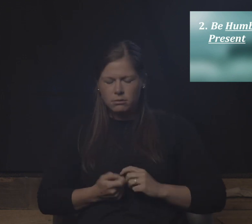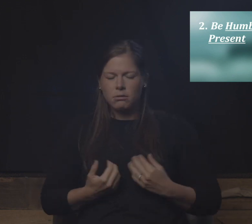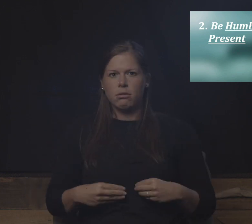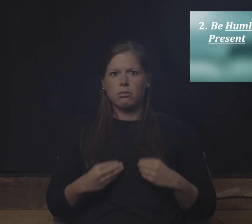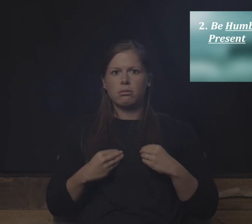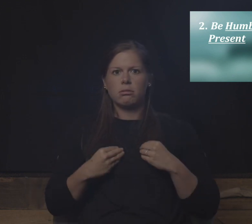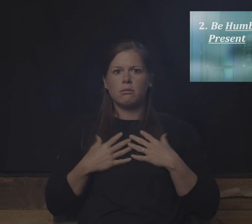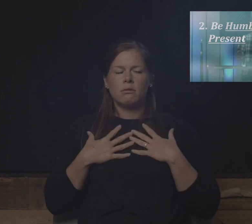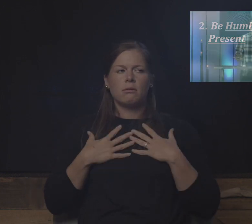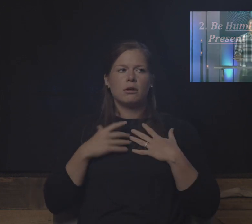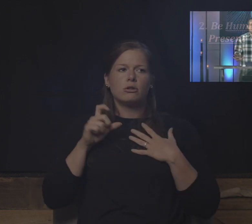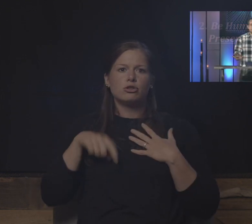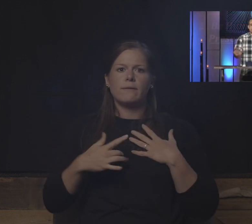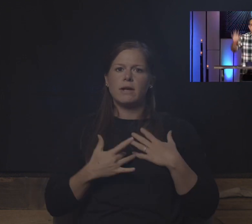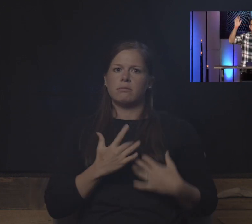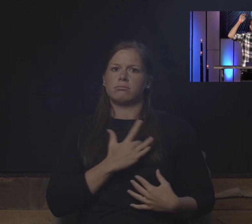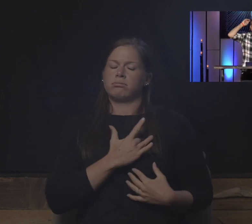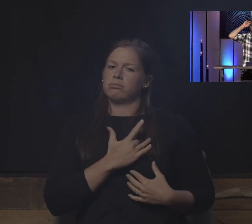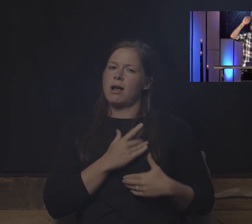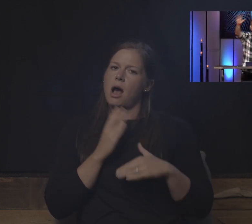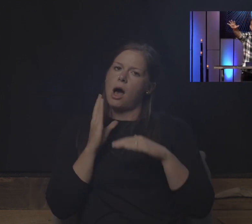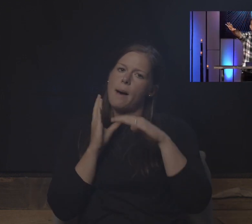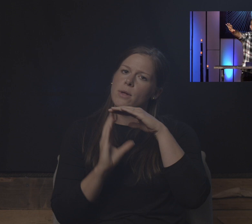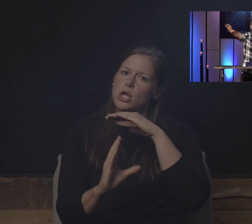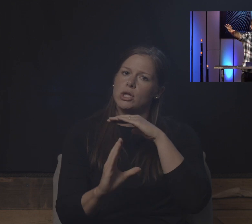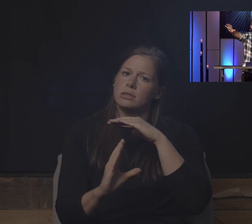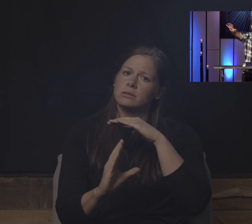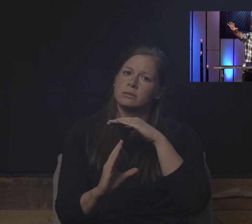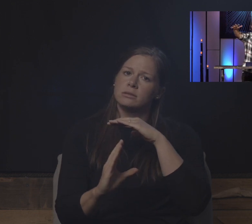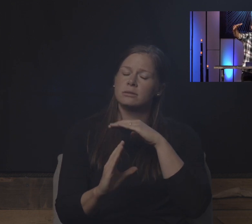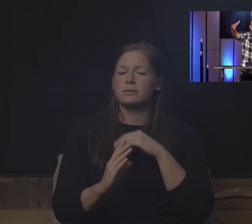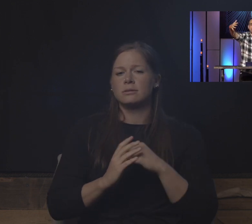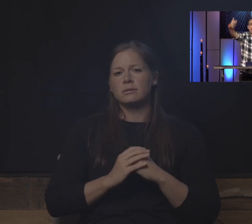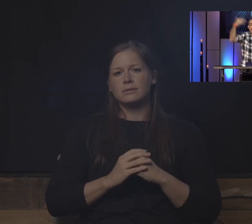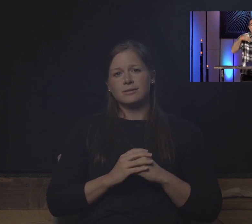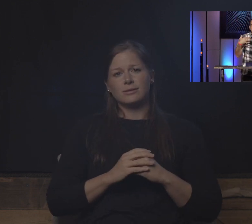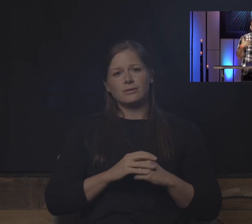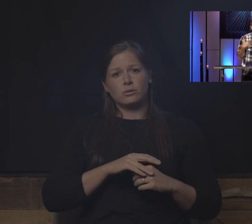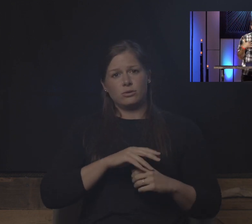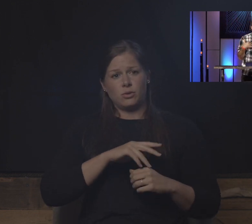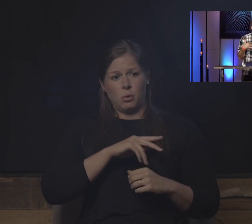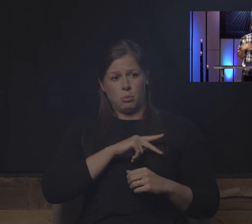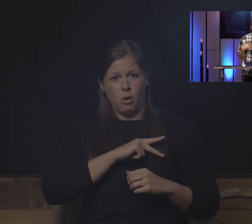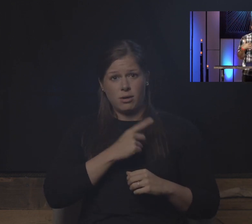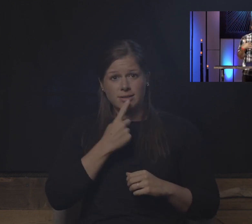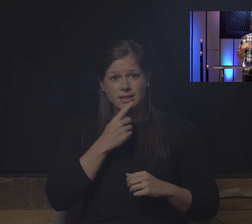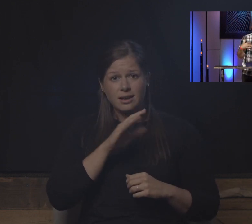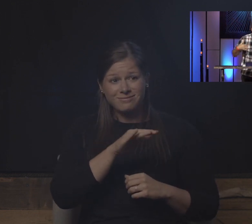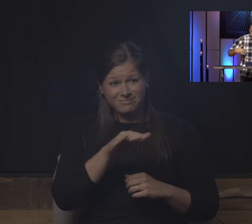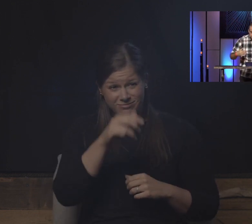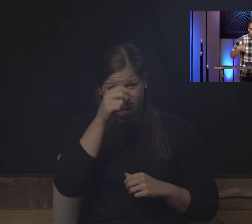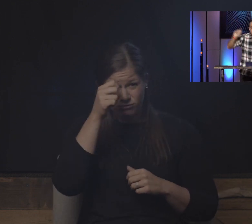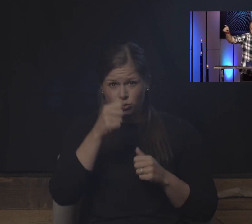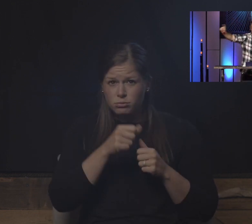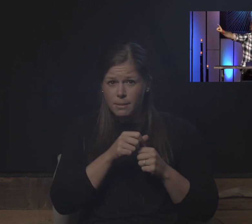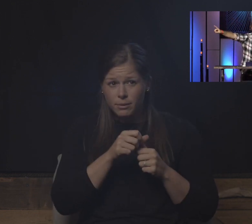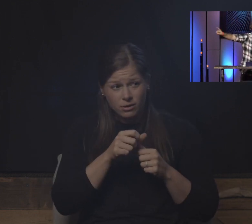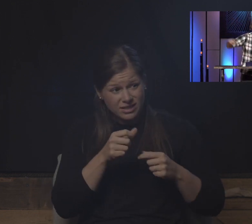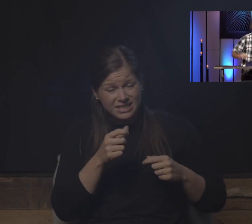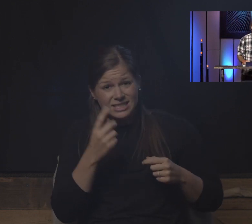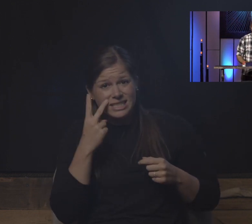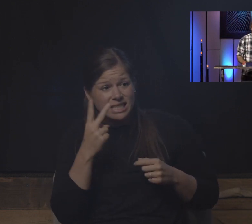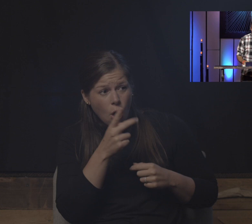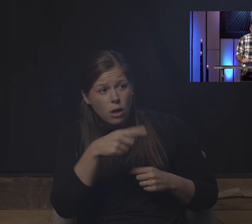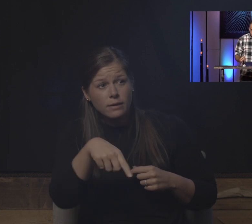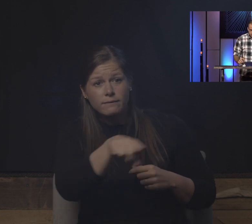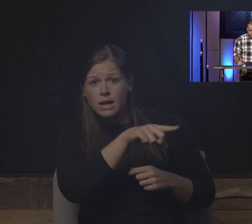We ourselves is emphatic. He's thinking about the non-Christian world, but he's saying, hey, that's us too. Not just those bad